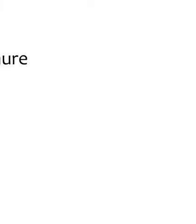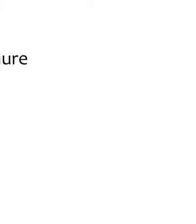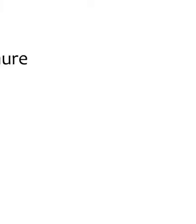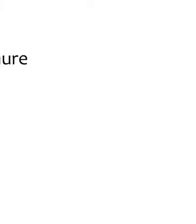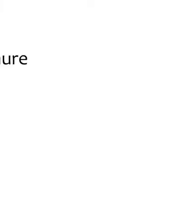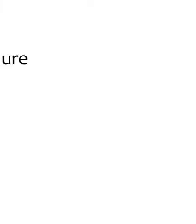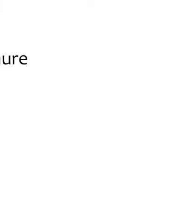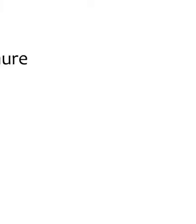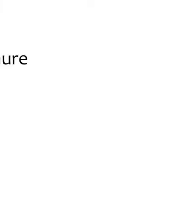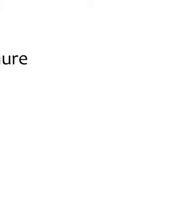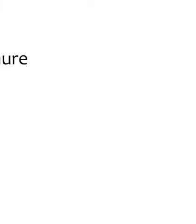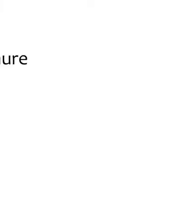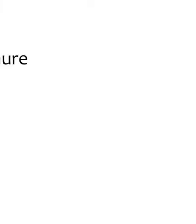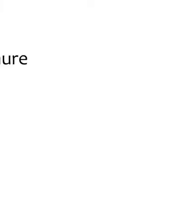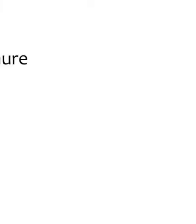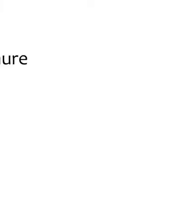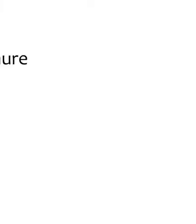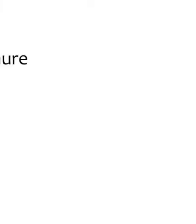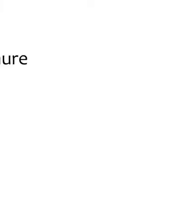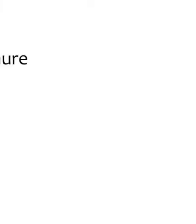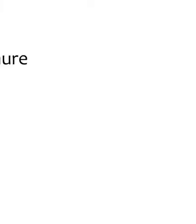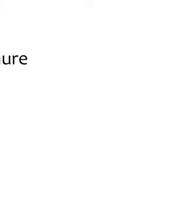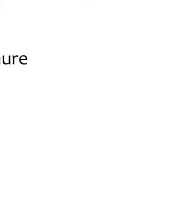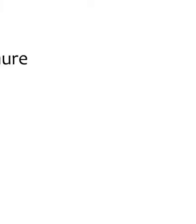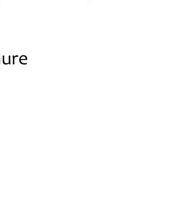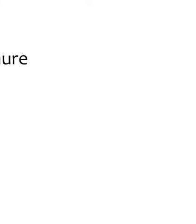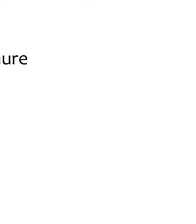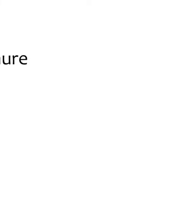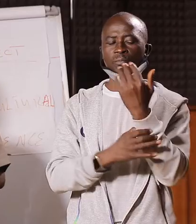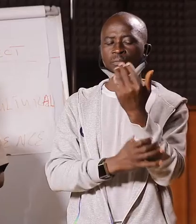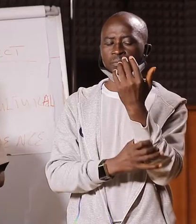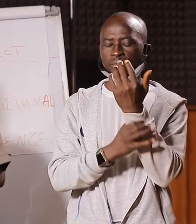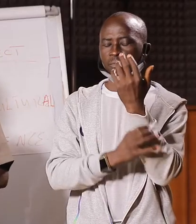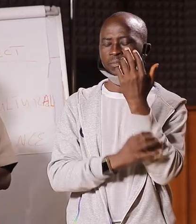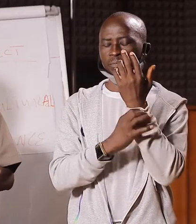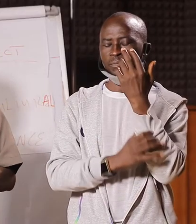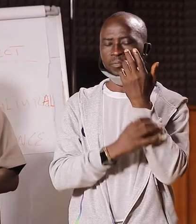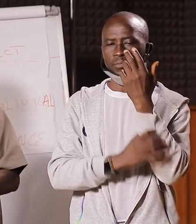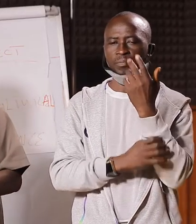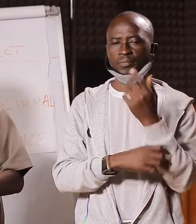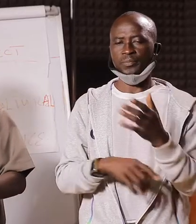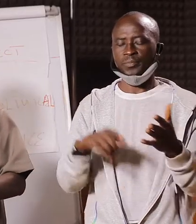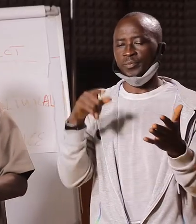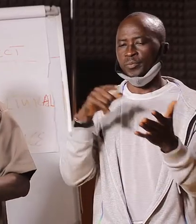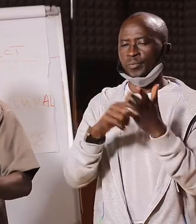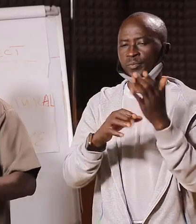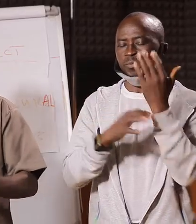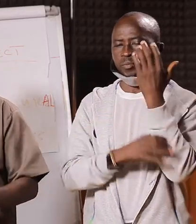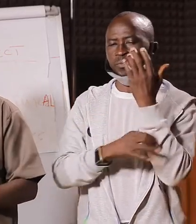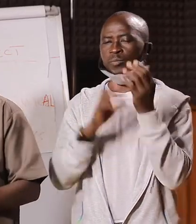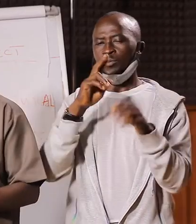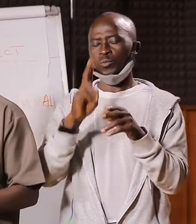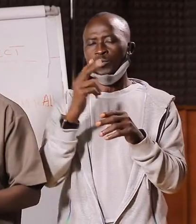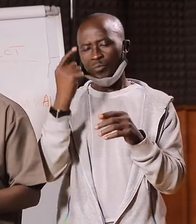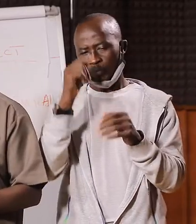Animals are also kept for the purpose of productions of bones. Bones are used in the productions of bone